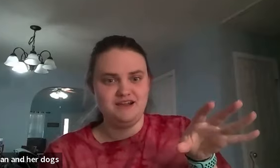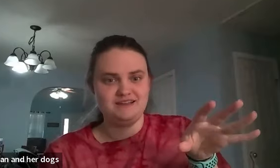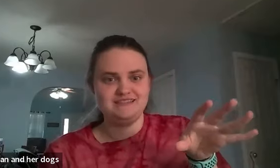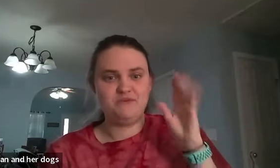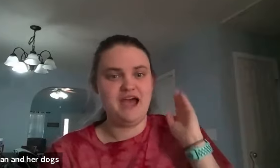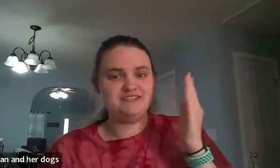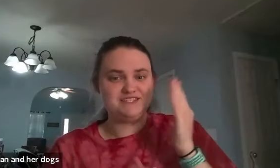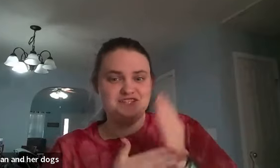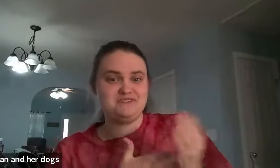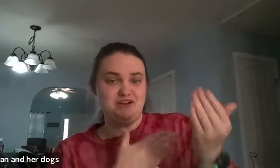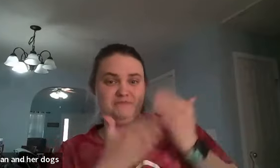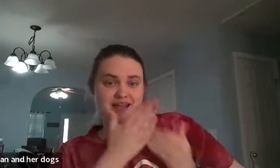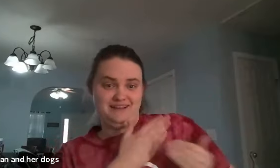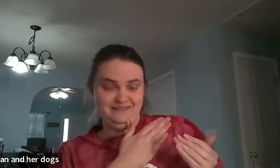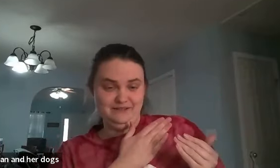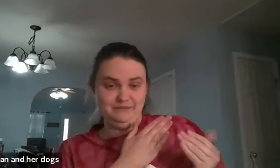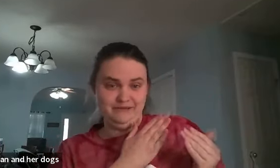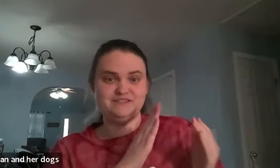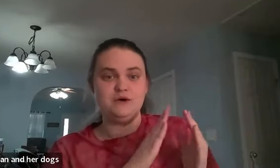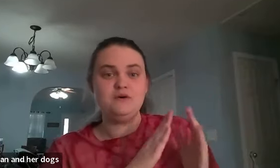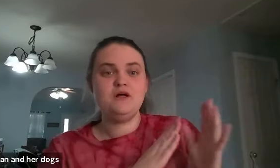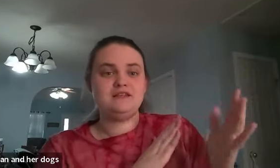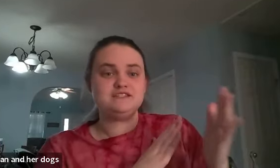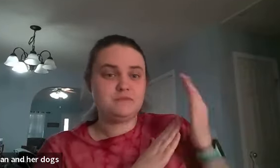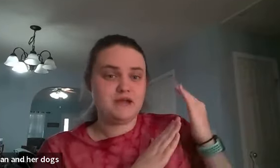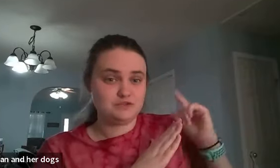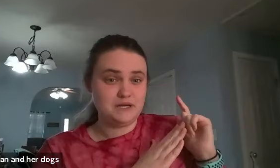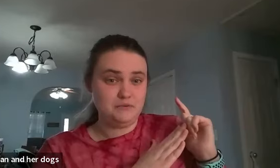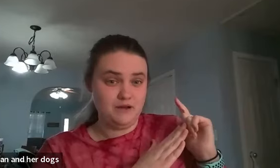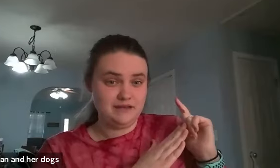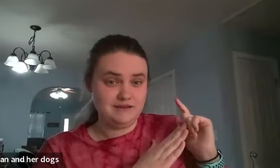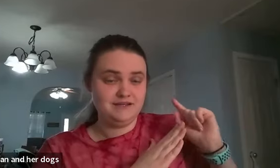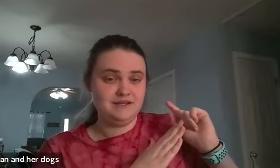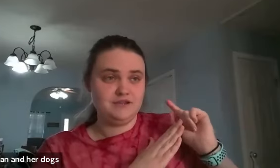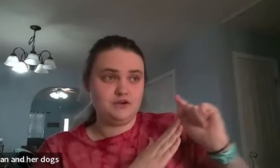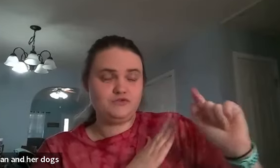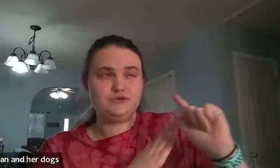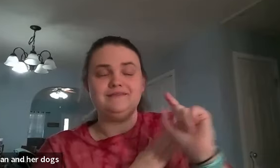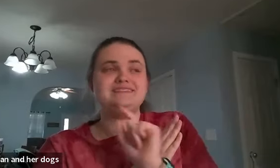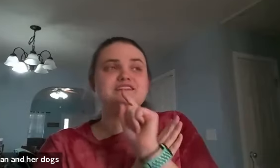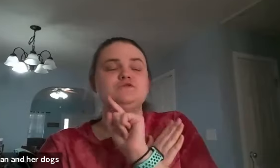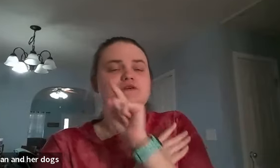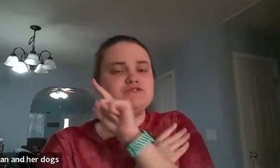guys and we haven't stopped and gone back in a little bit. So let's go back to 21, go through, let's say 21 through